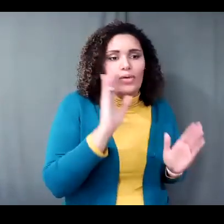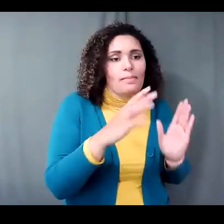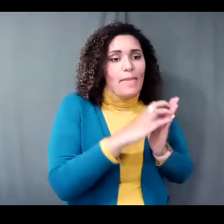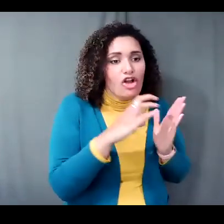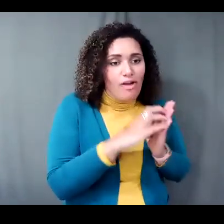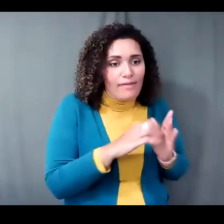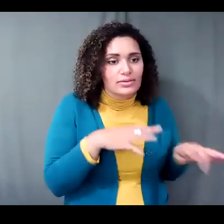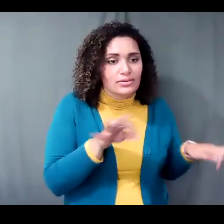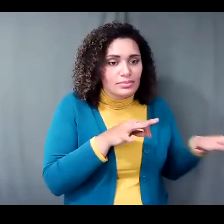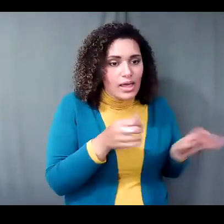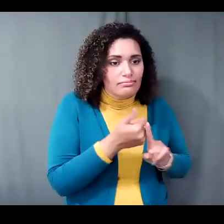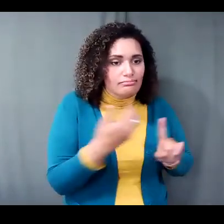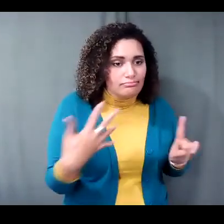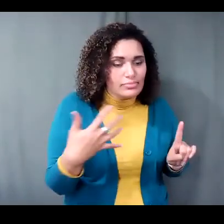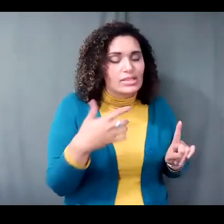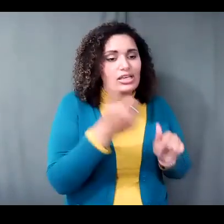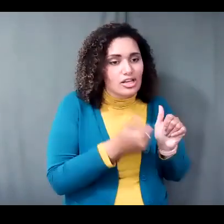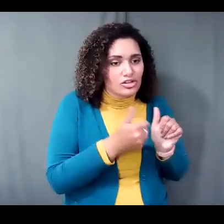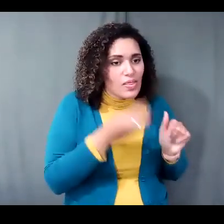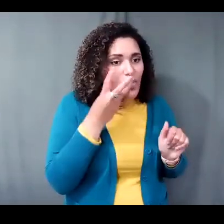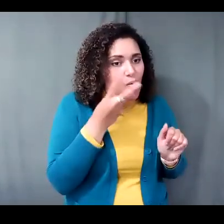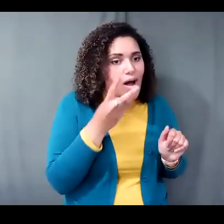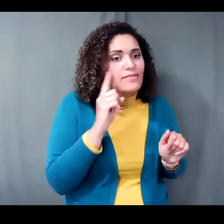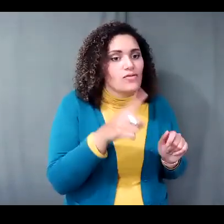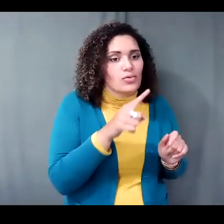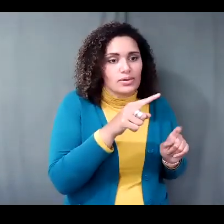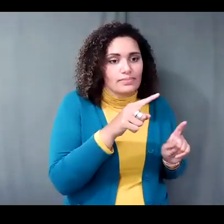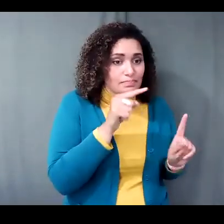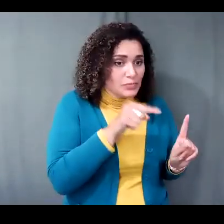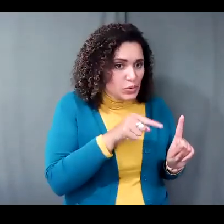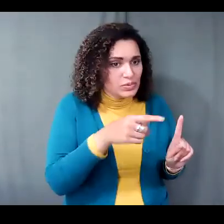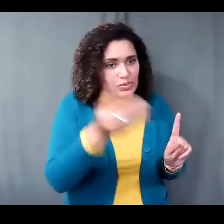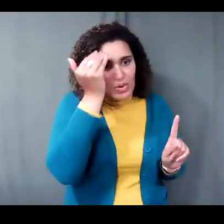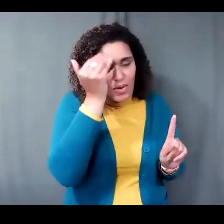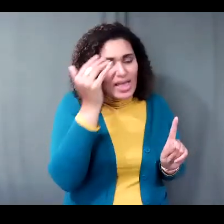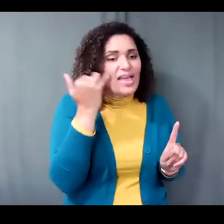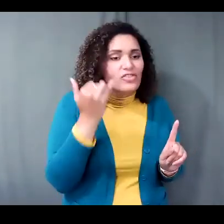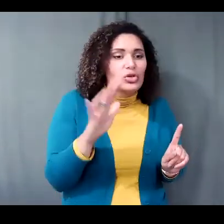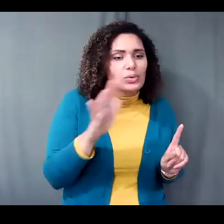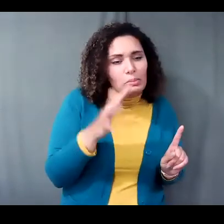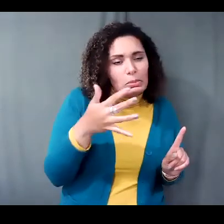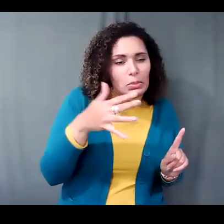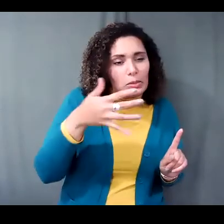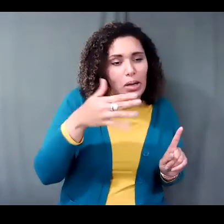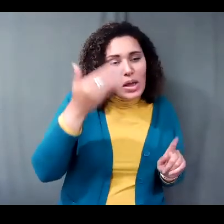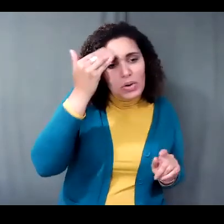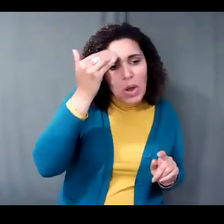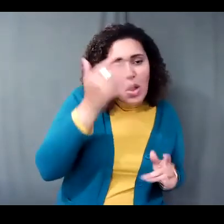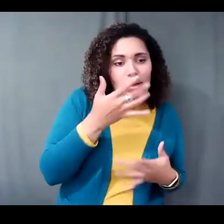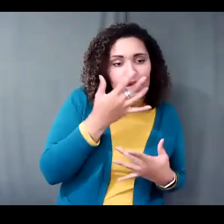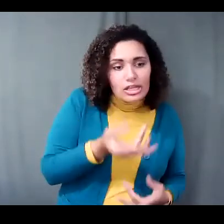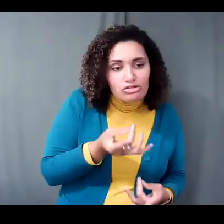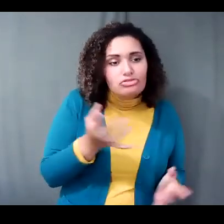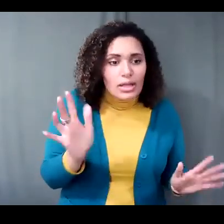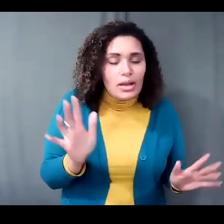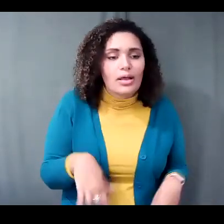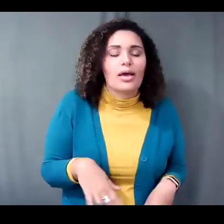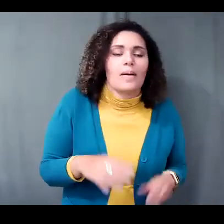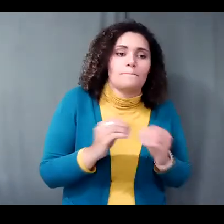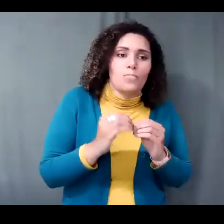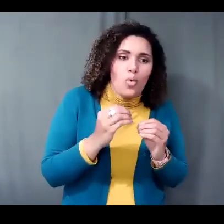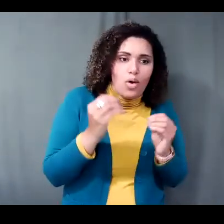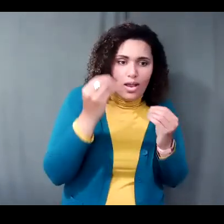January 17th, middle of January. The details will come once we're there. So that's